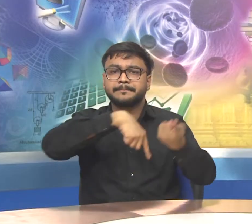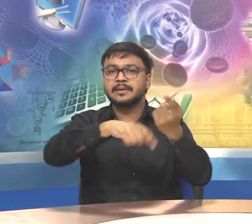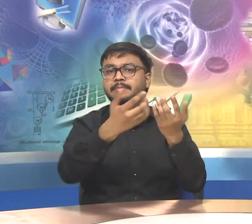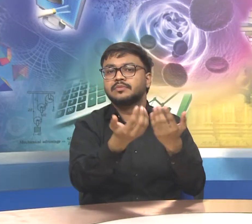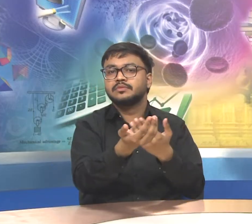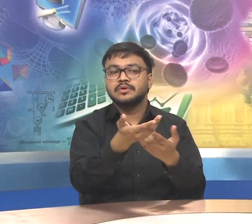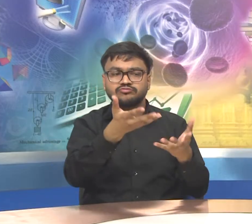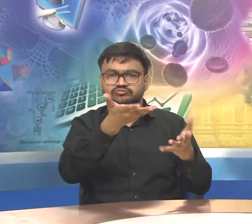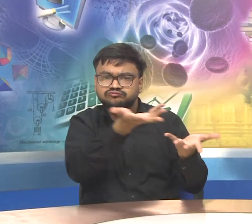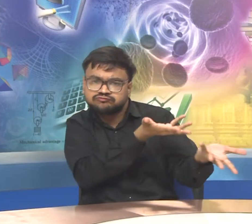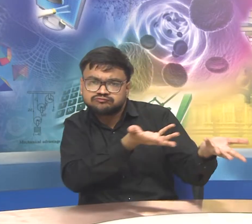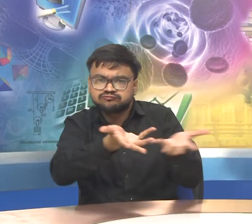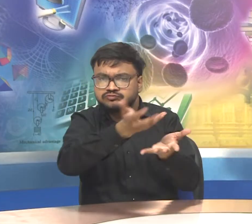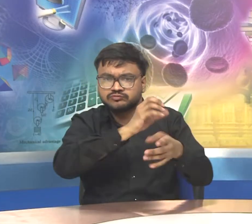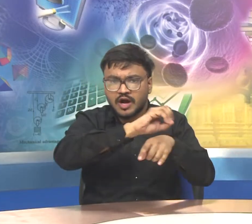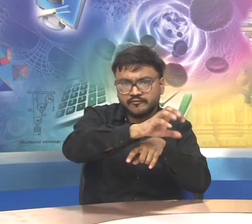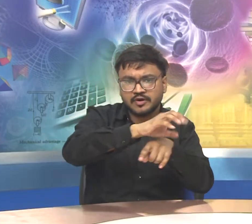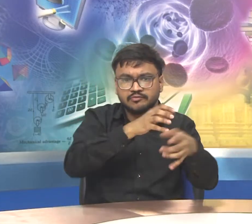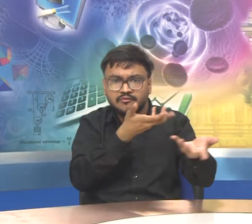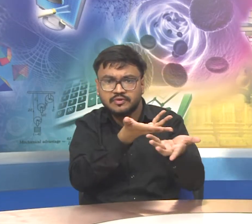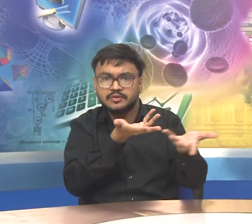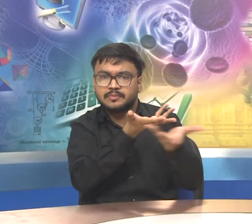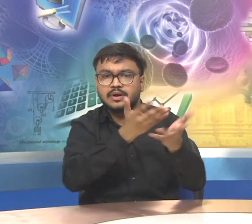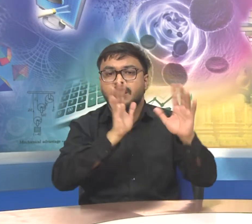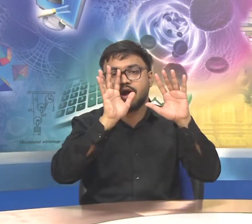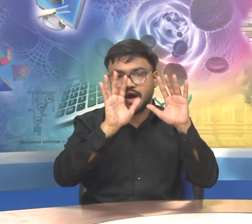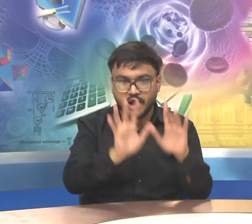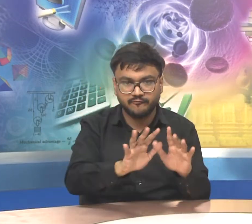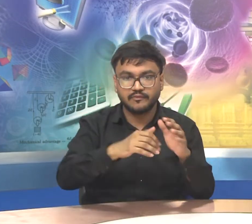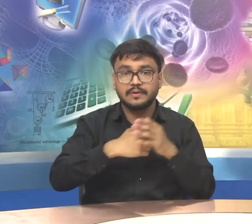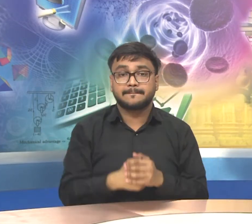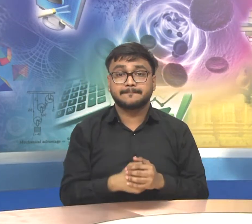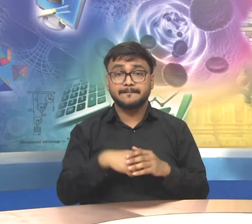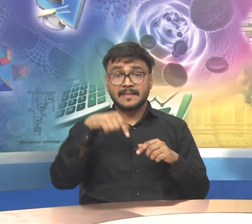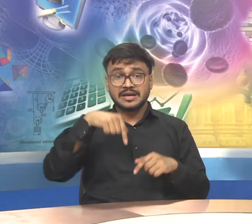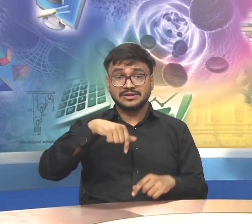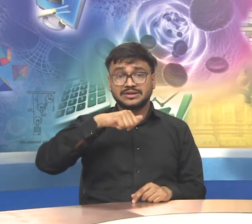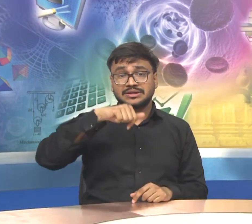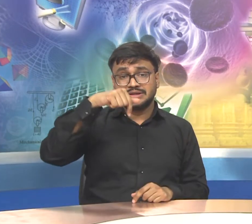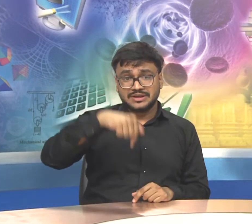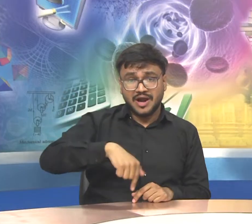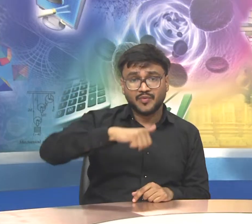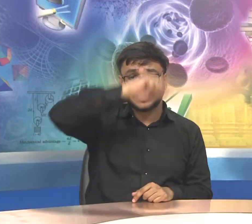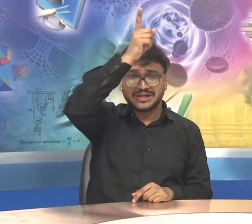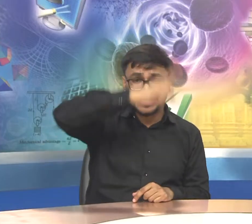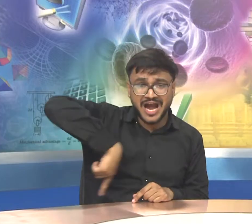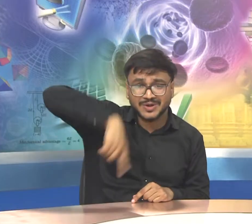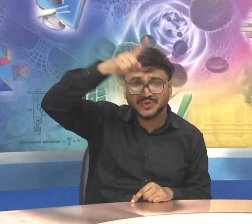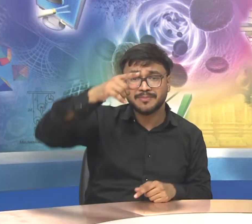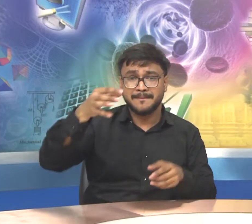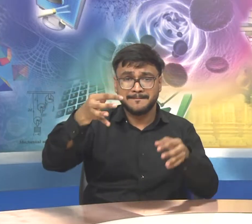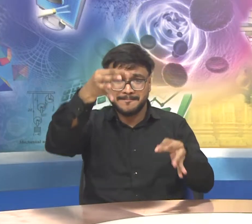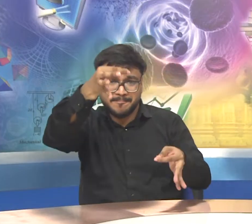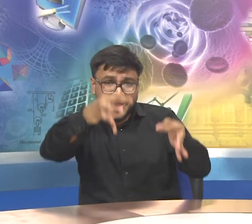This power implies court's right to give advice if sought.